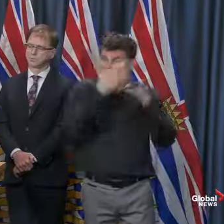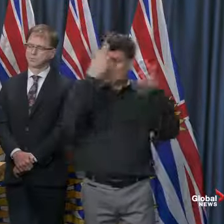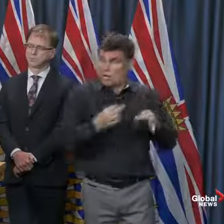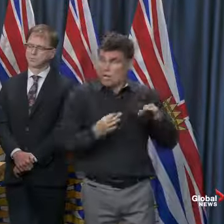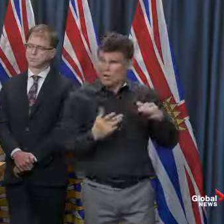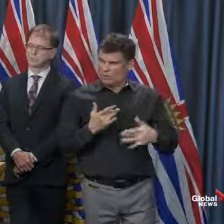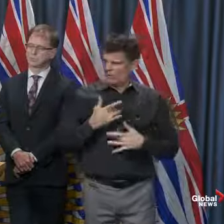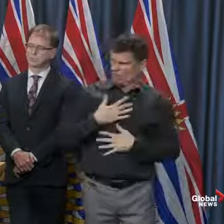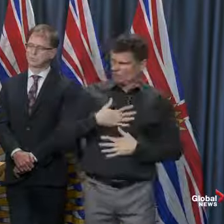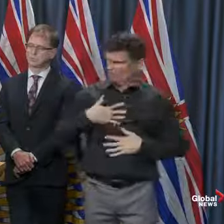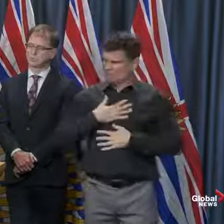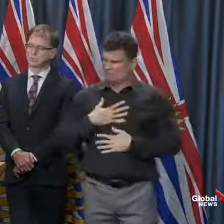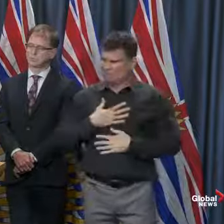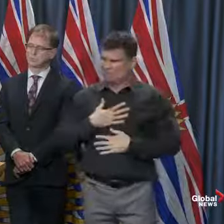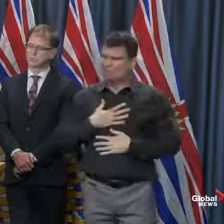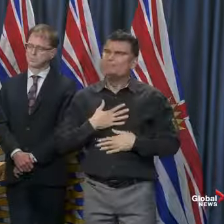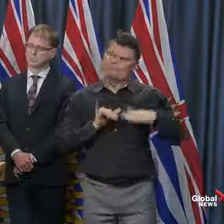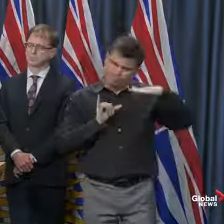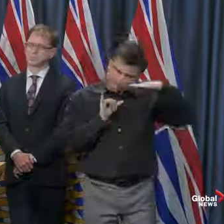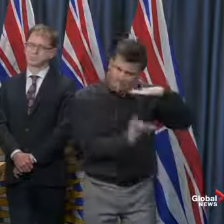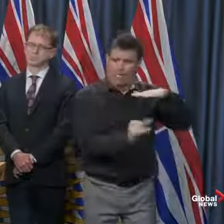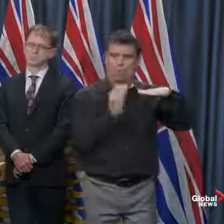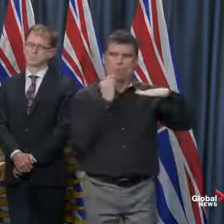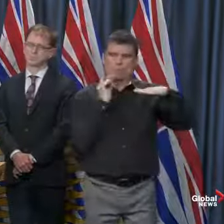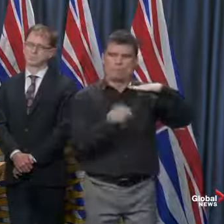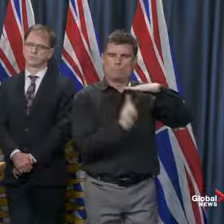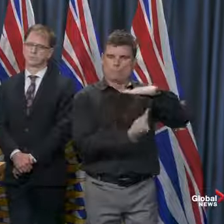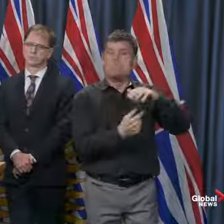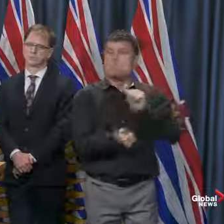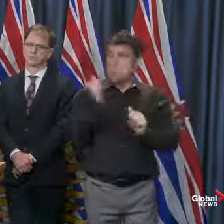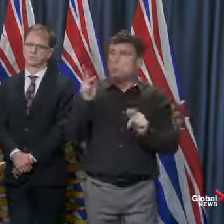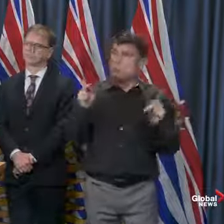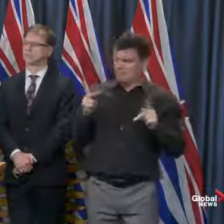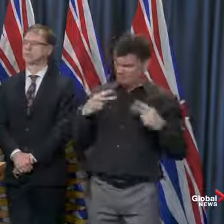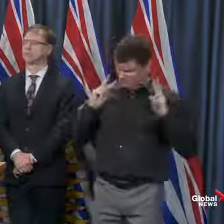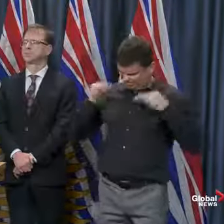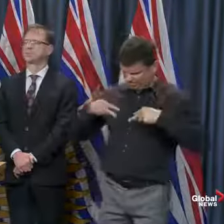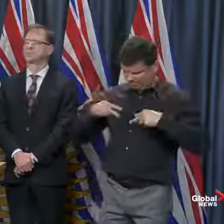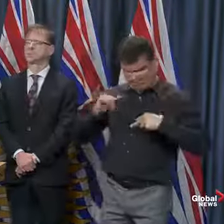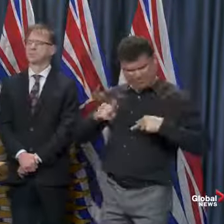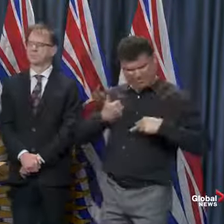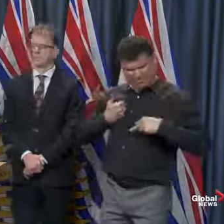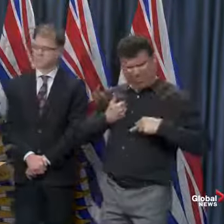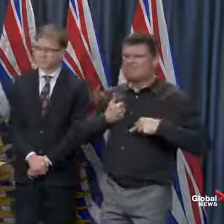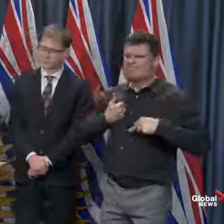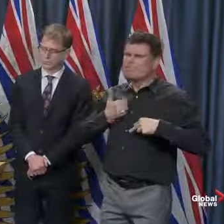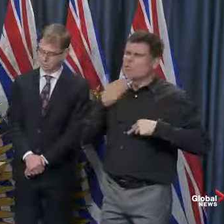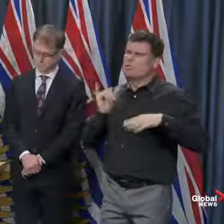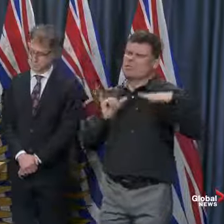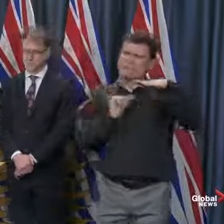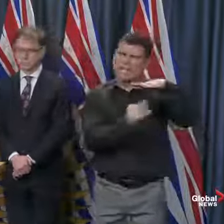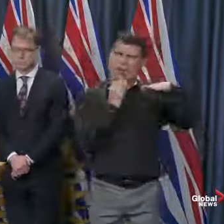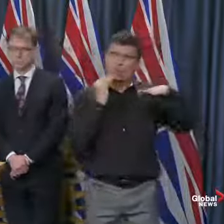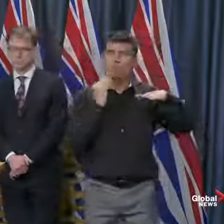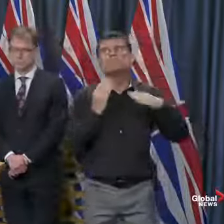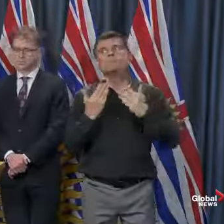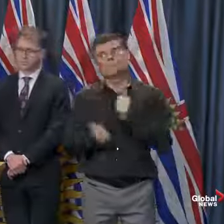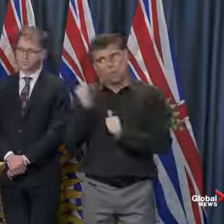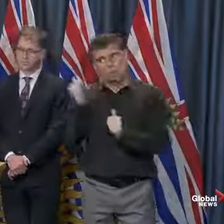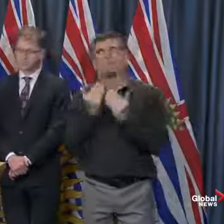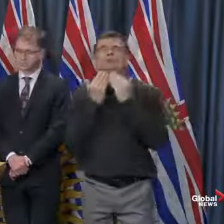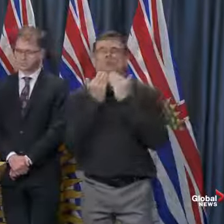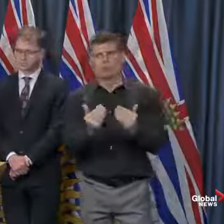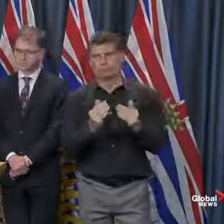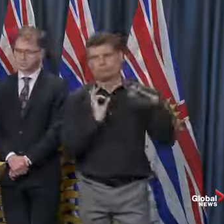they are in isolation awaiting the results of the test. Andrew Wu from the Globe and Mail, go ahead.